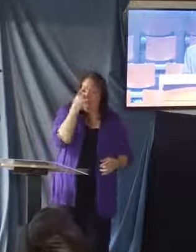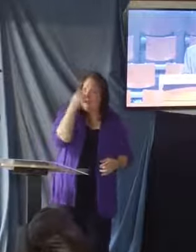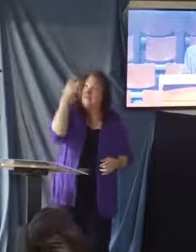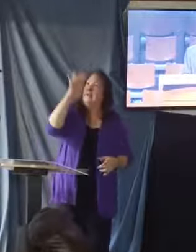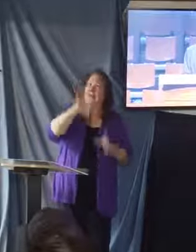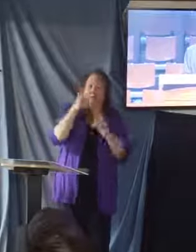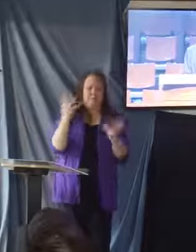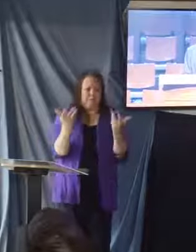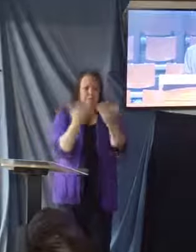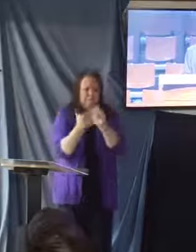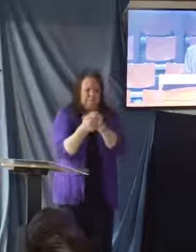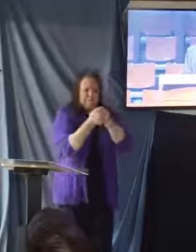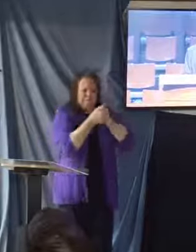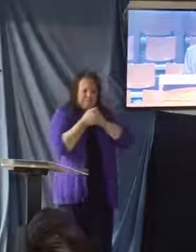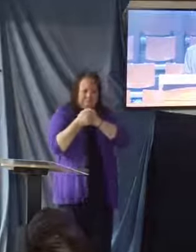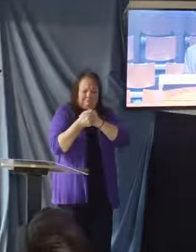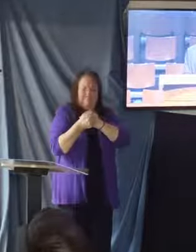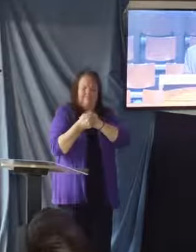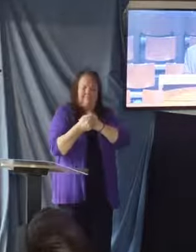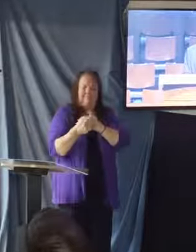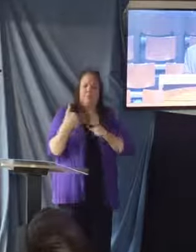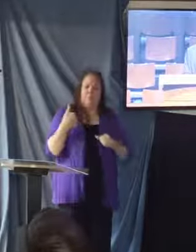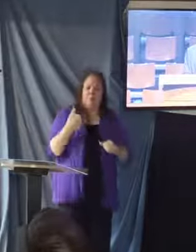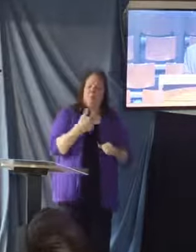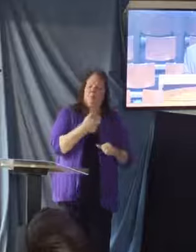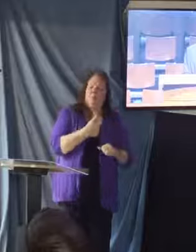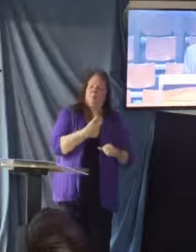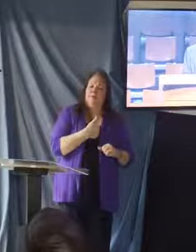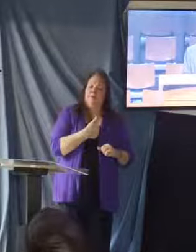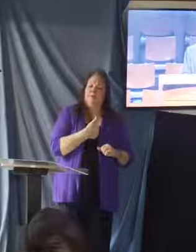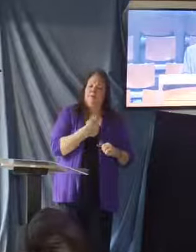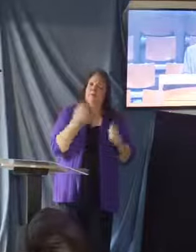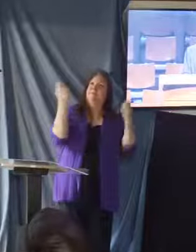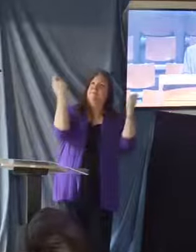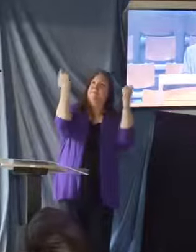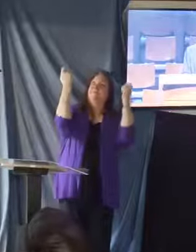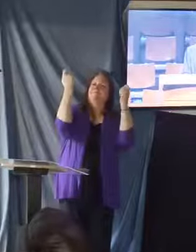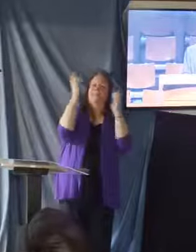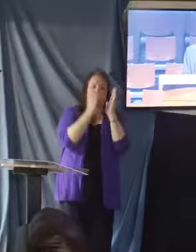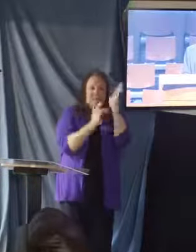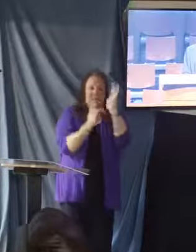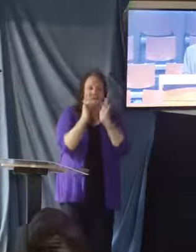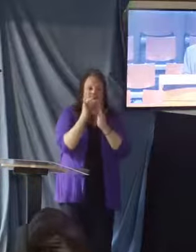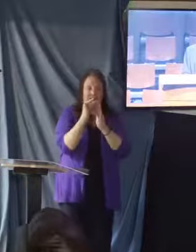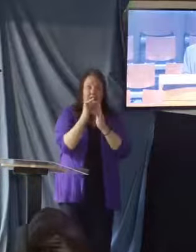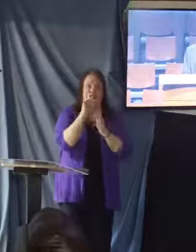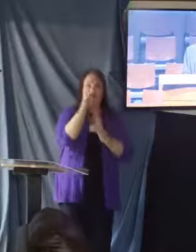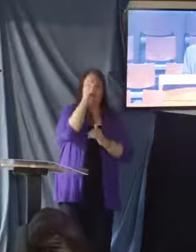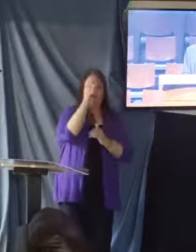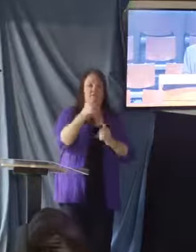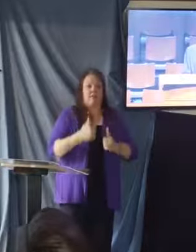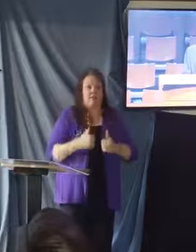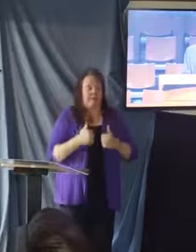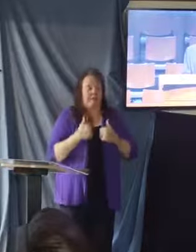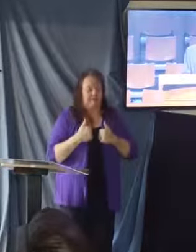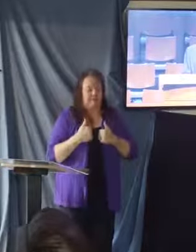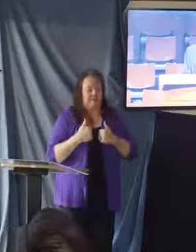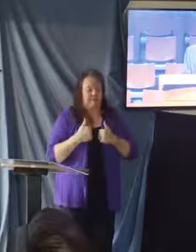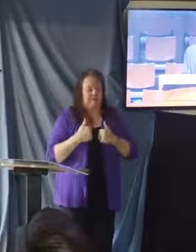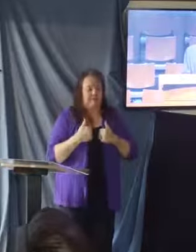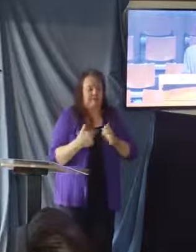God joins us together as we rejoice. Jesus Christ is alive. He